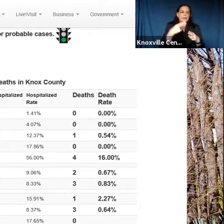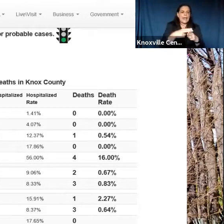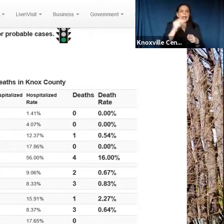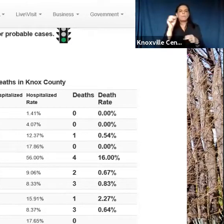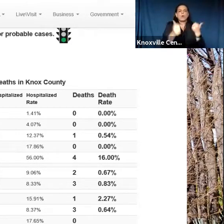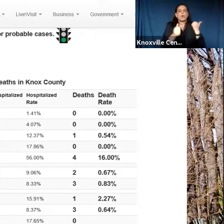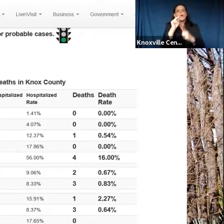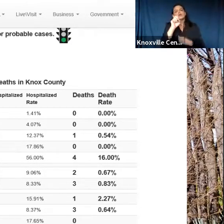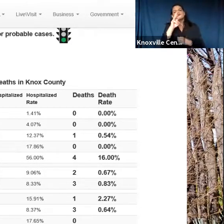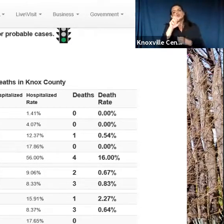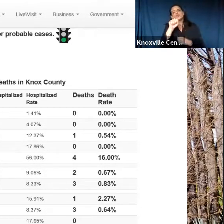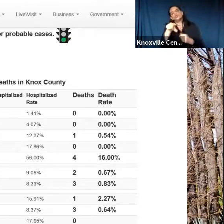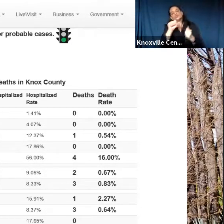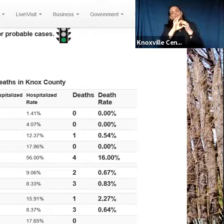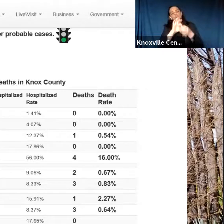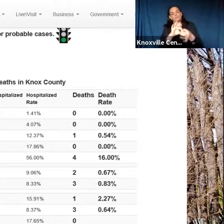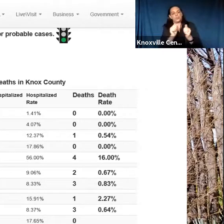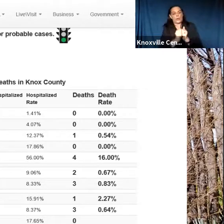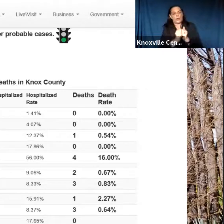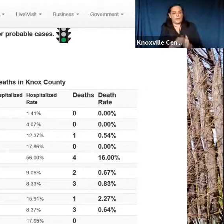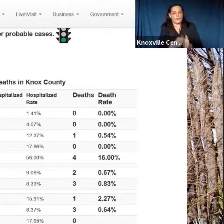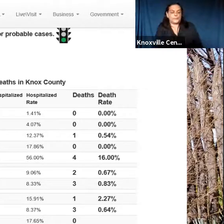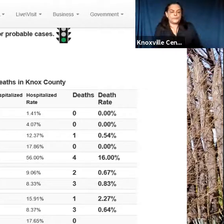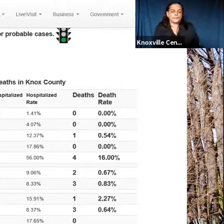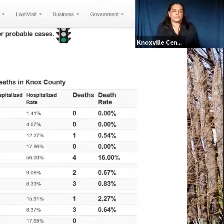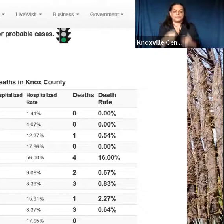which you're affiliated with.